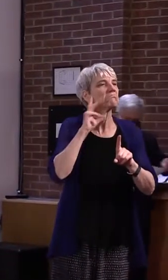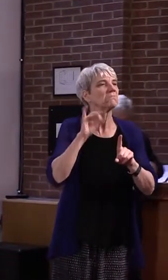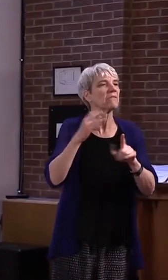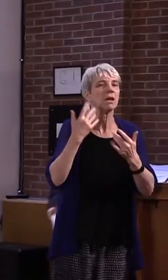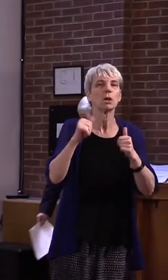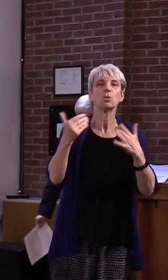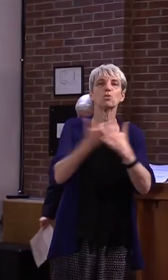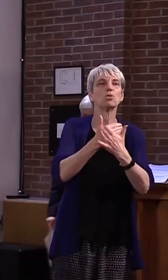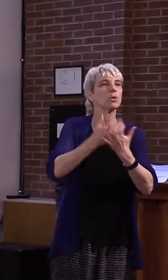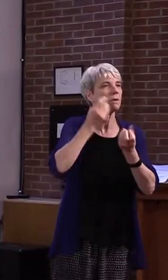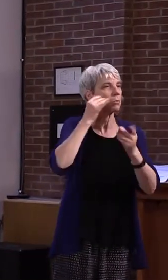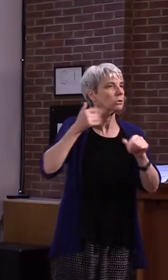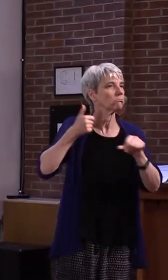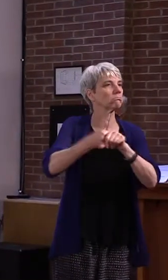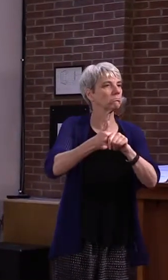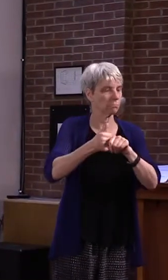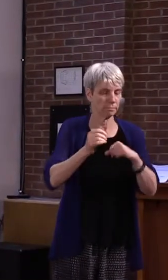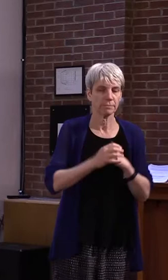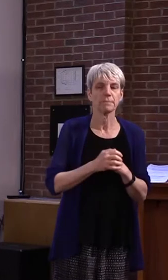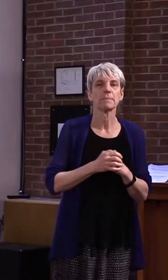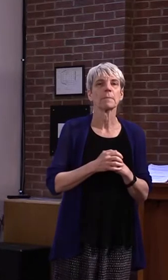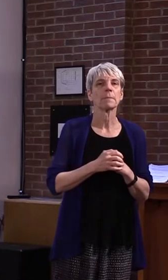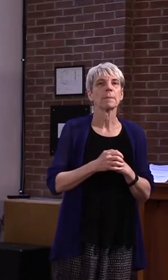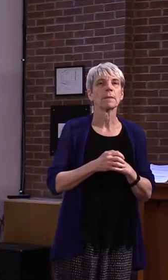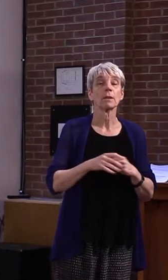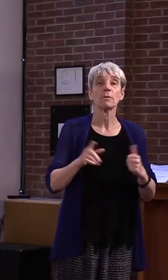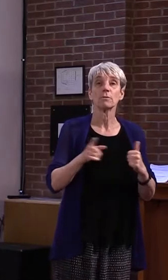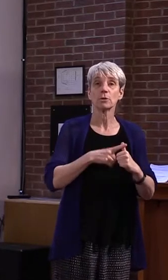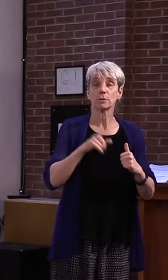First, do we have any numbers on the